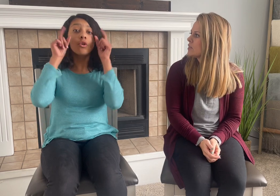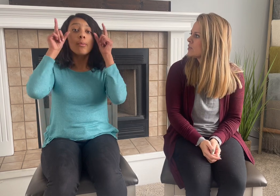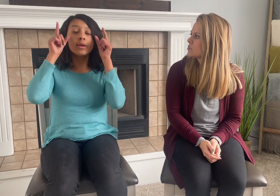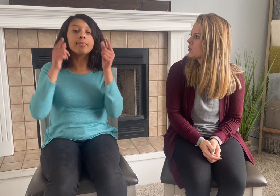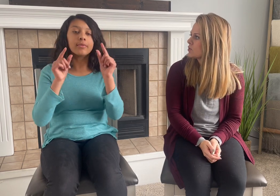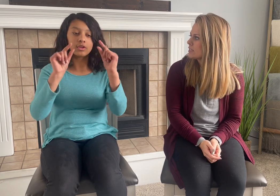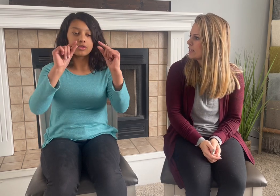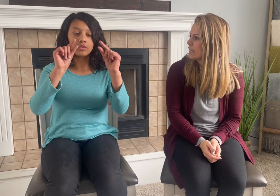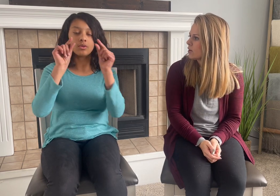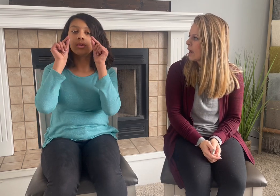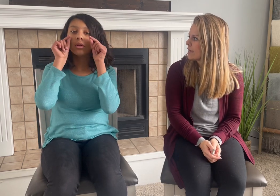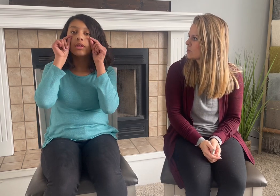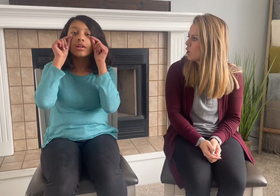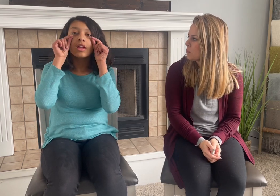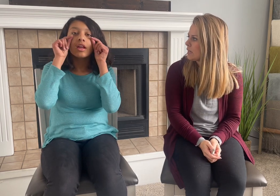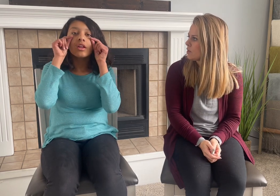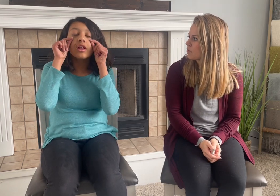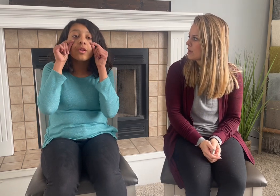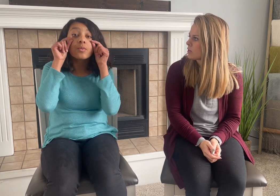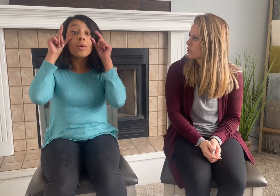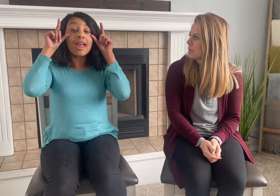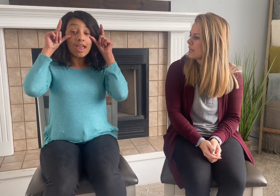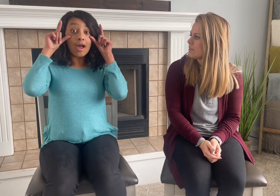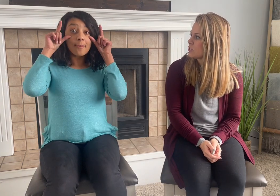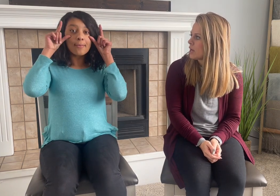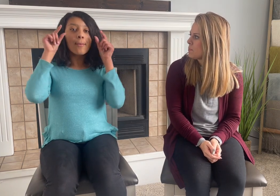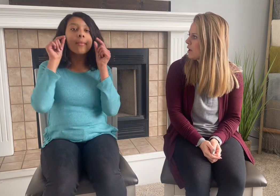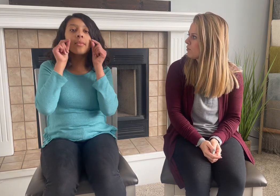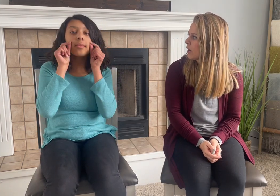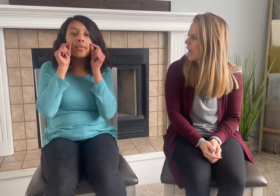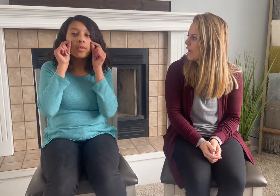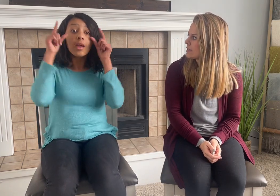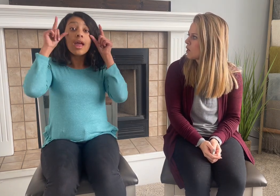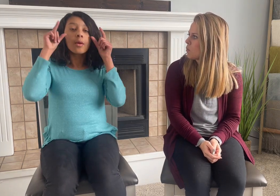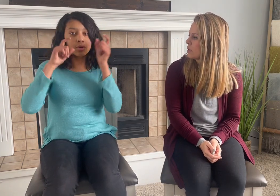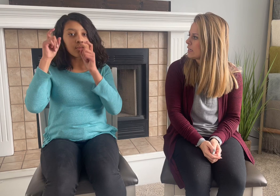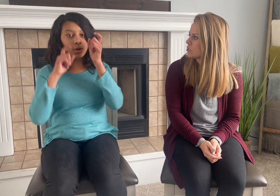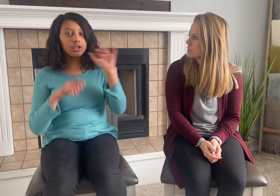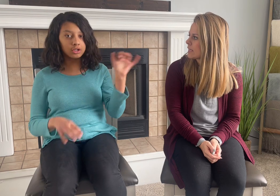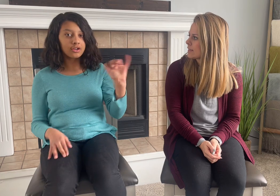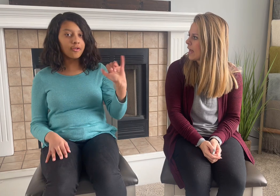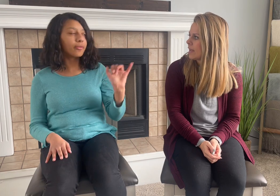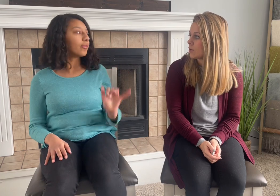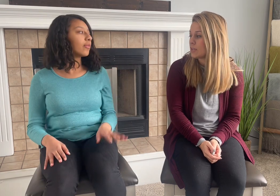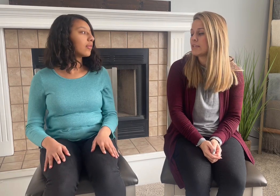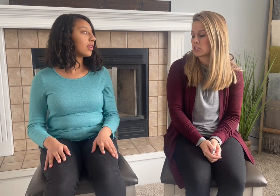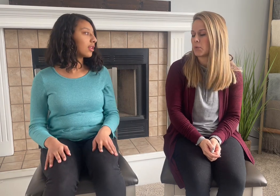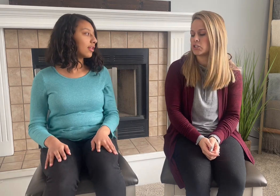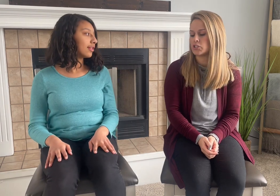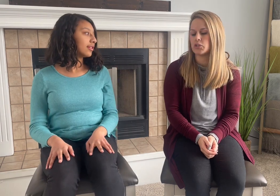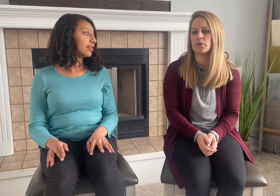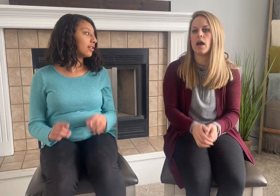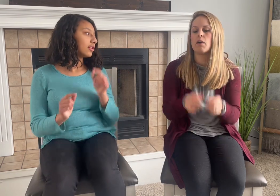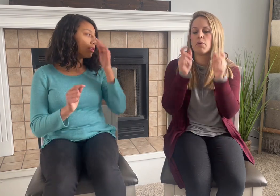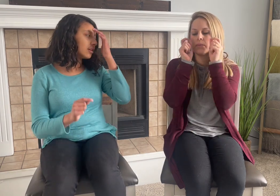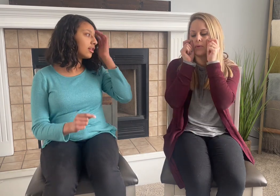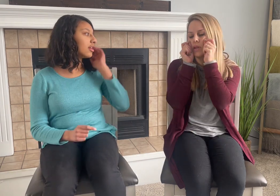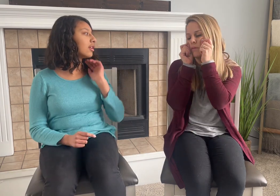So you'll see like your eyes are opening, your fingers are making the shape of your eyes opening, just like that. And you need the expression too. Yeah, we wouldn't do like,